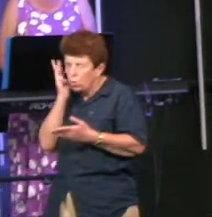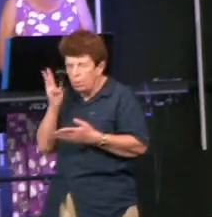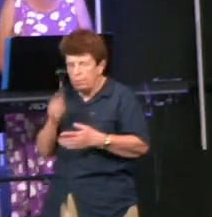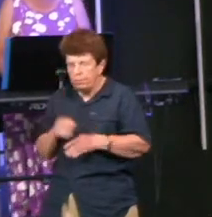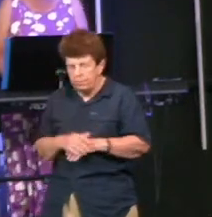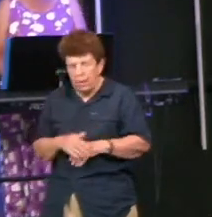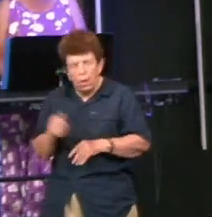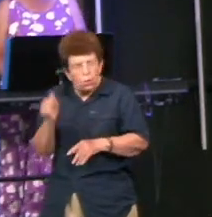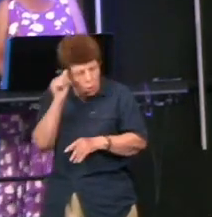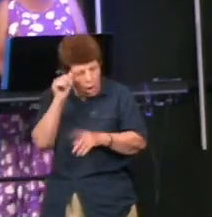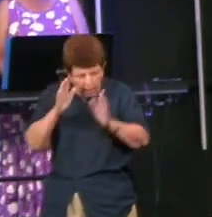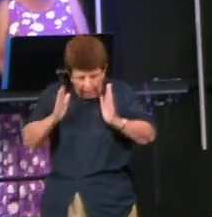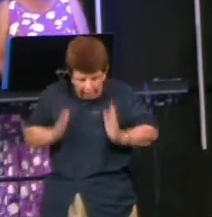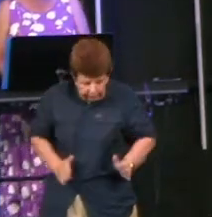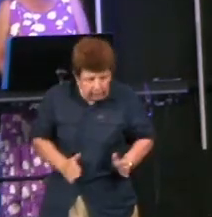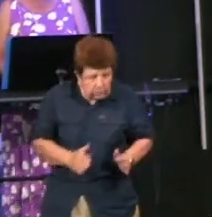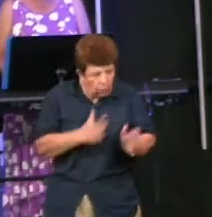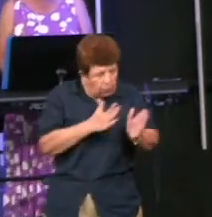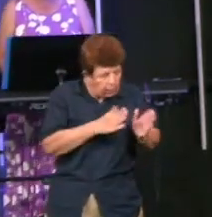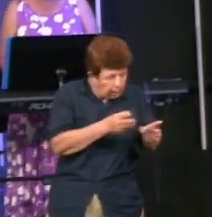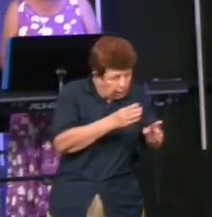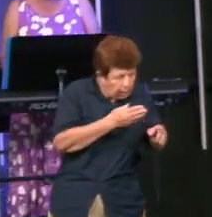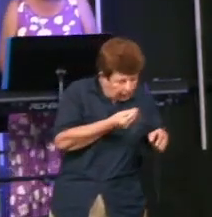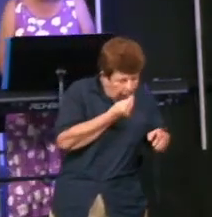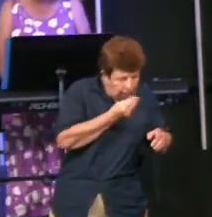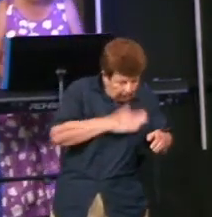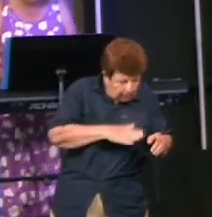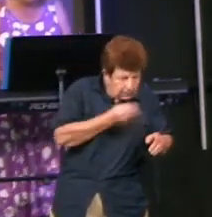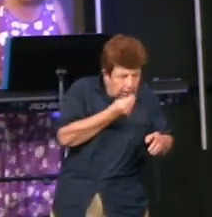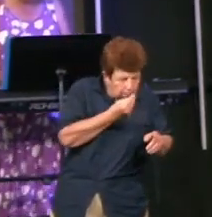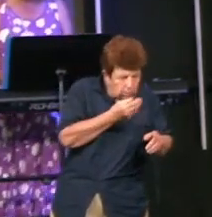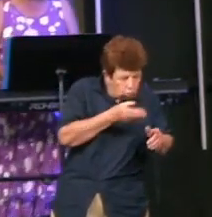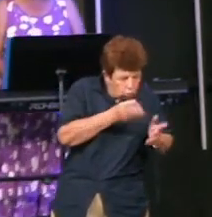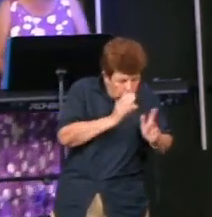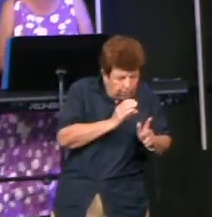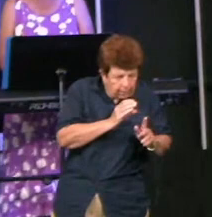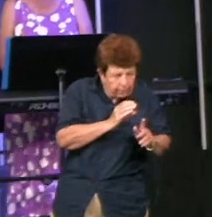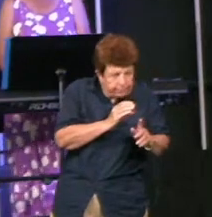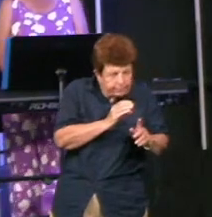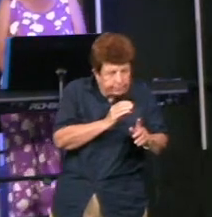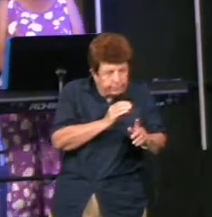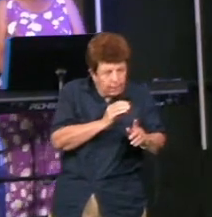Lord, knowing our physical need to eat and drink,